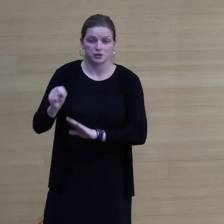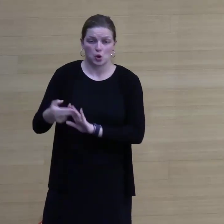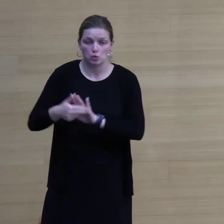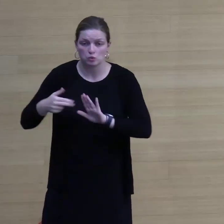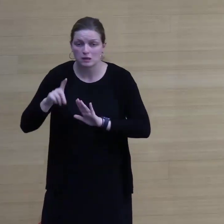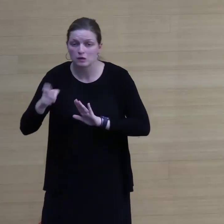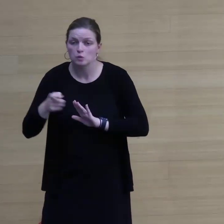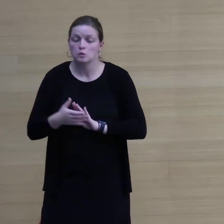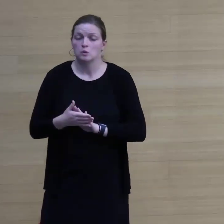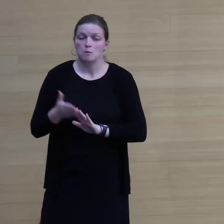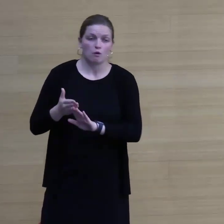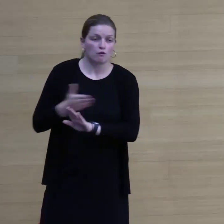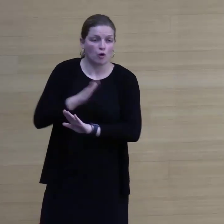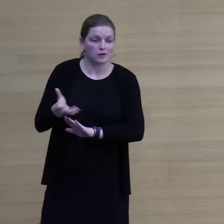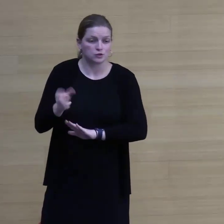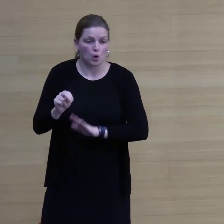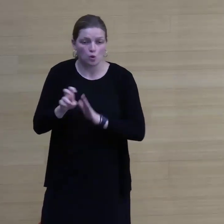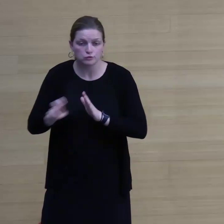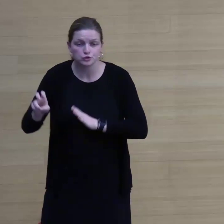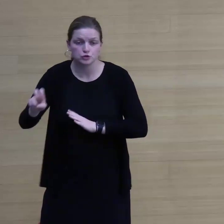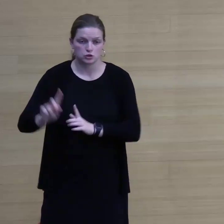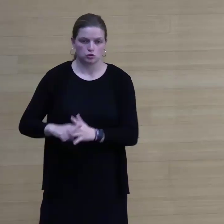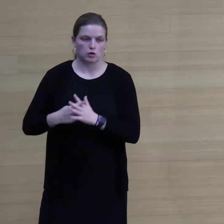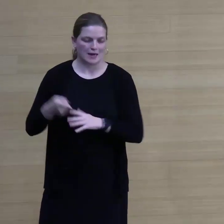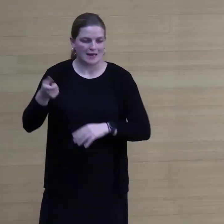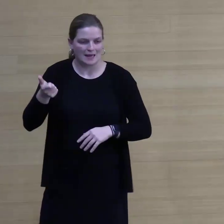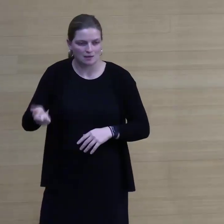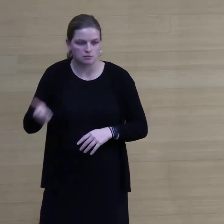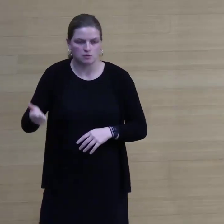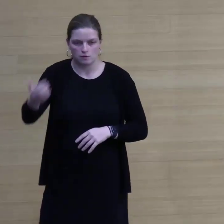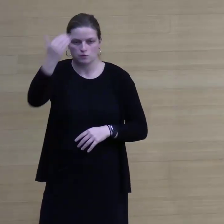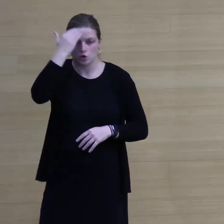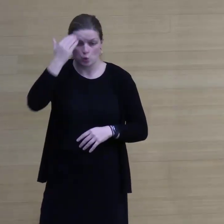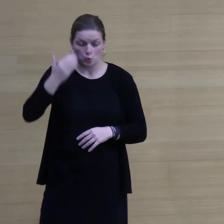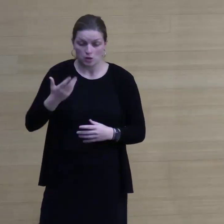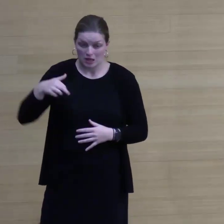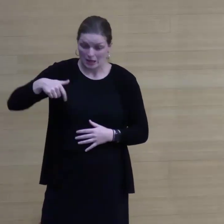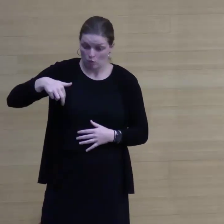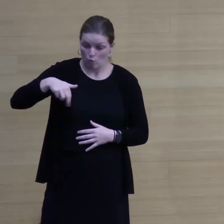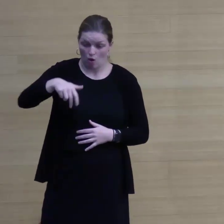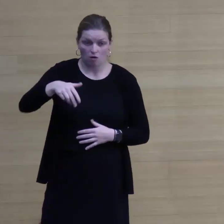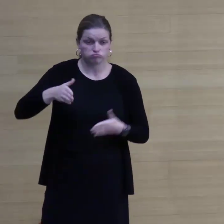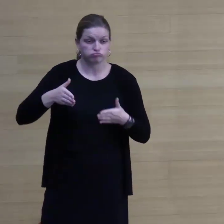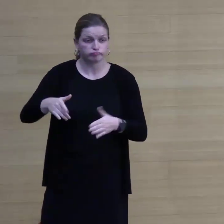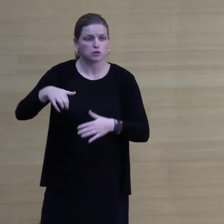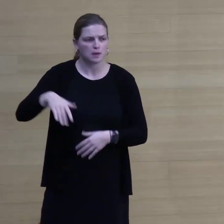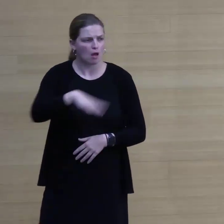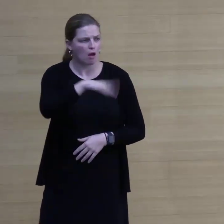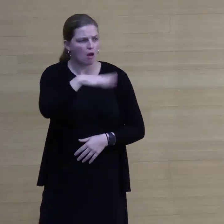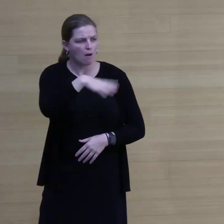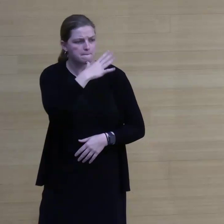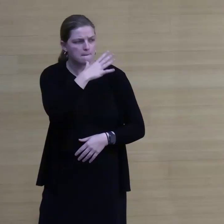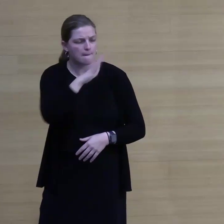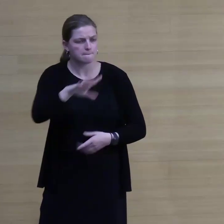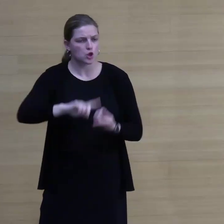diagnoses, before his own journey really started, he would be walking down the street and he'd say, "Oh, Mom,